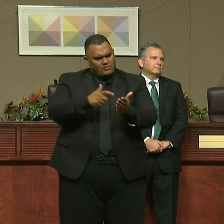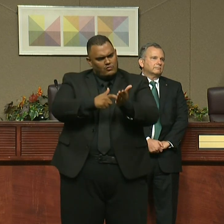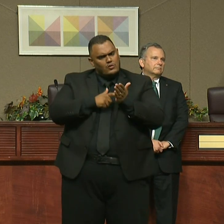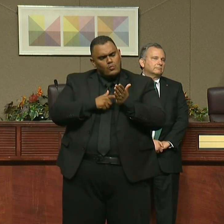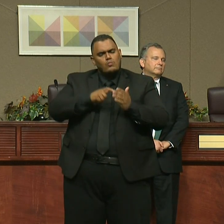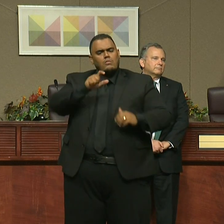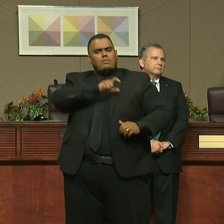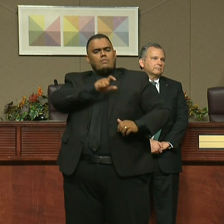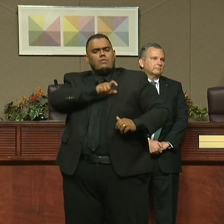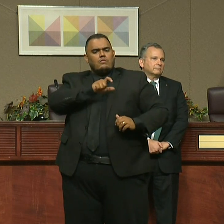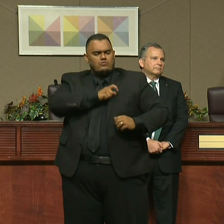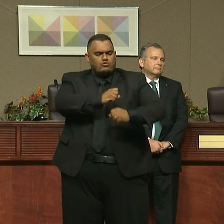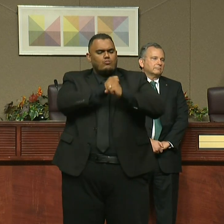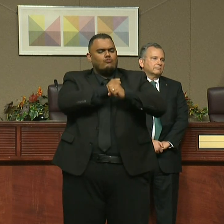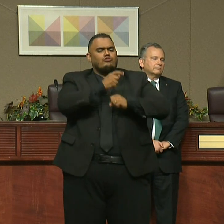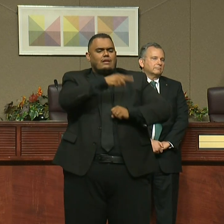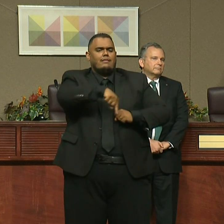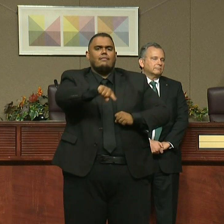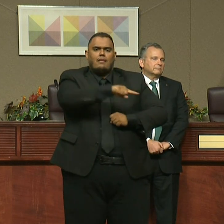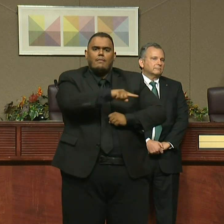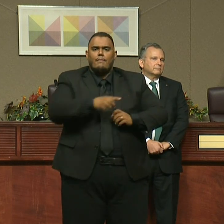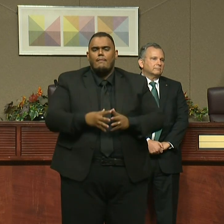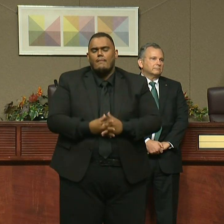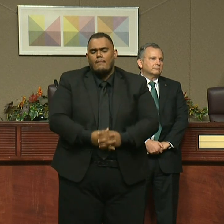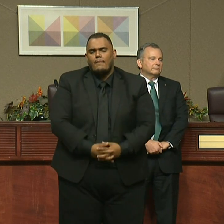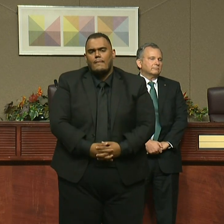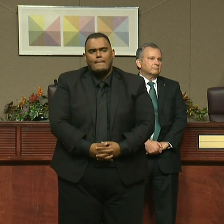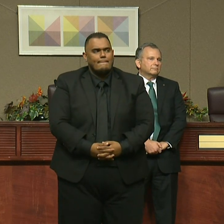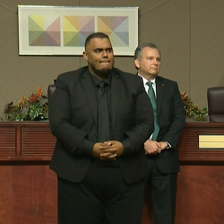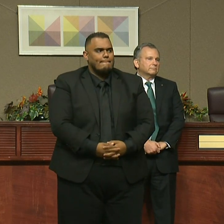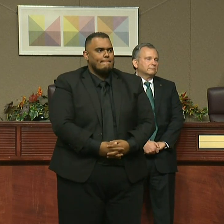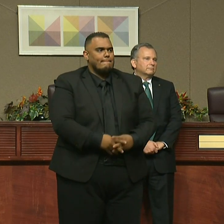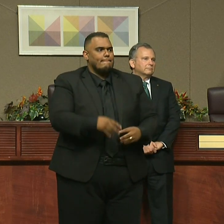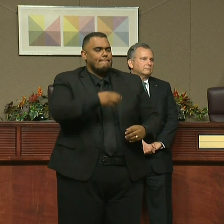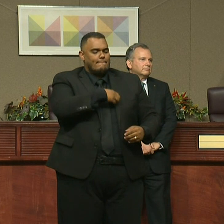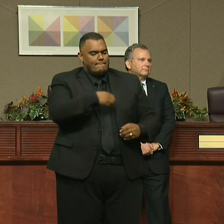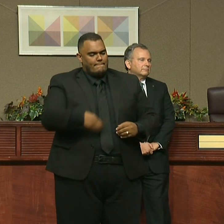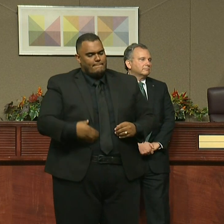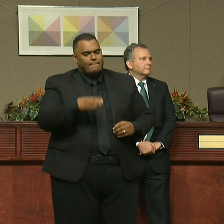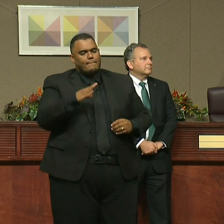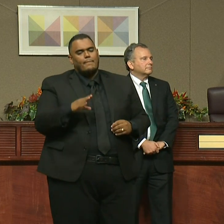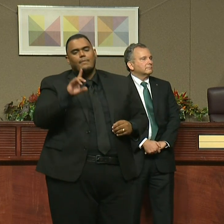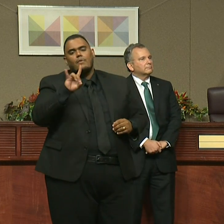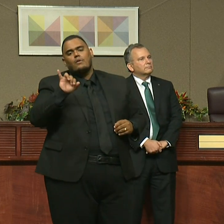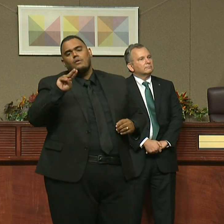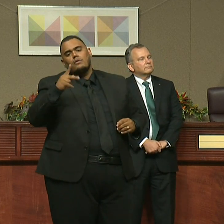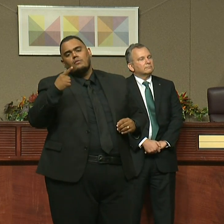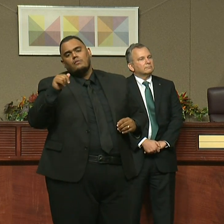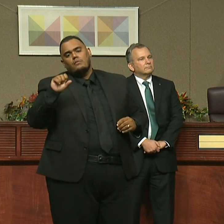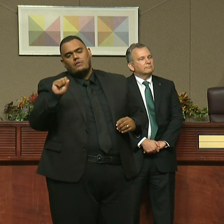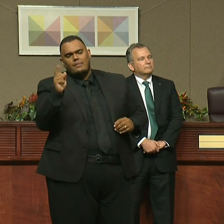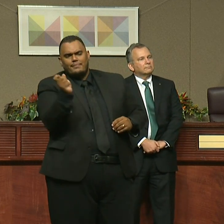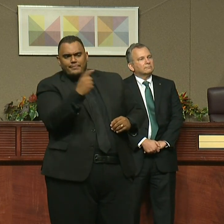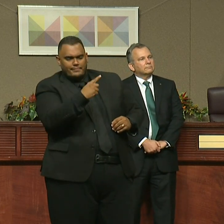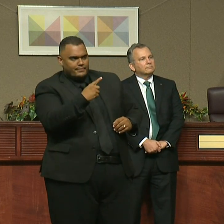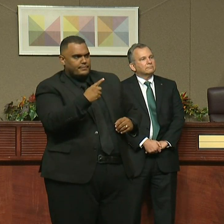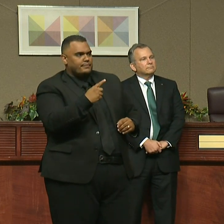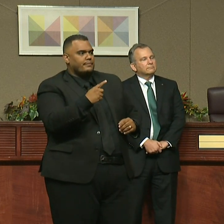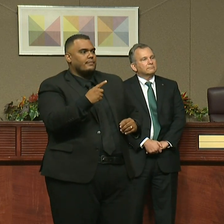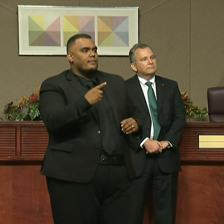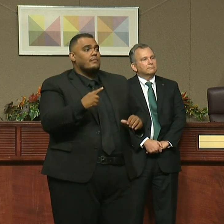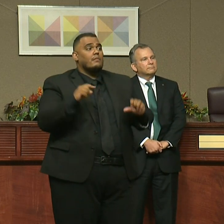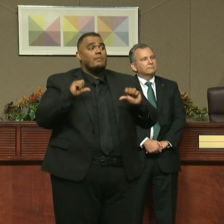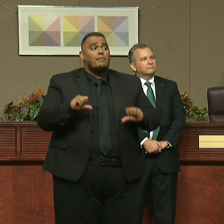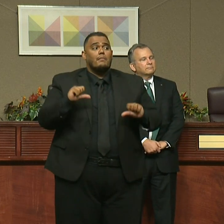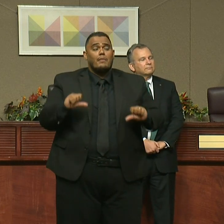to do so. And lastly, Mayor, for you, Mayor Demings, a lot of reporters have been asking about the possibility of the